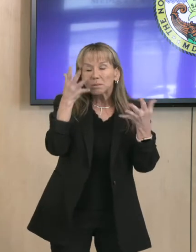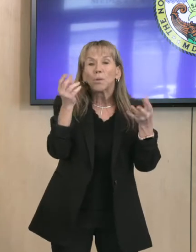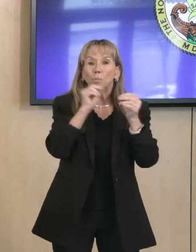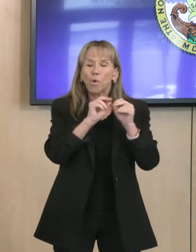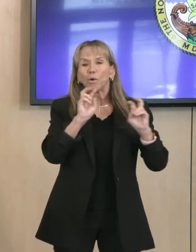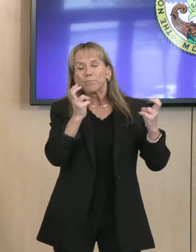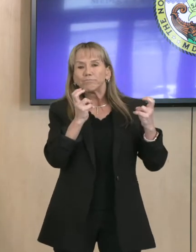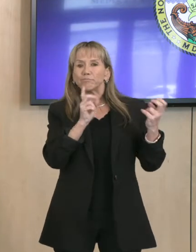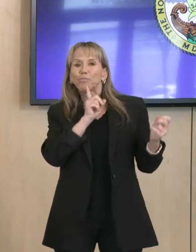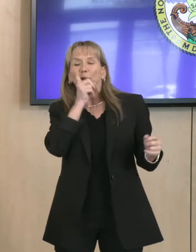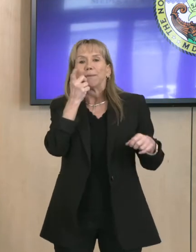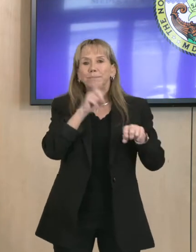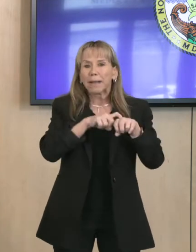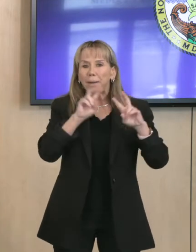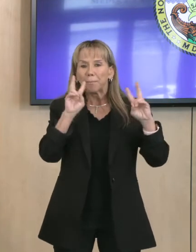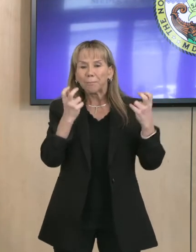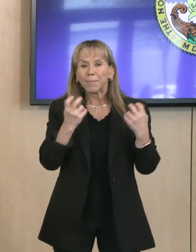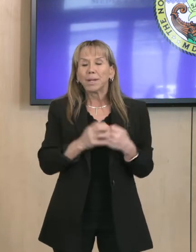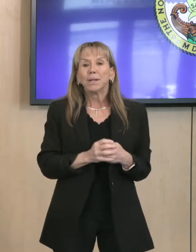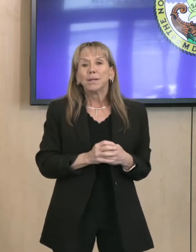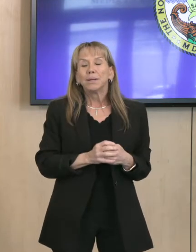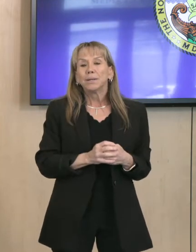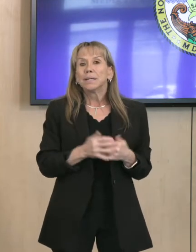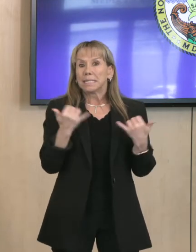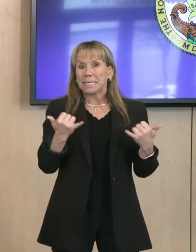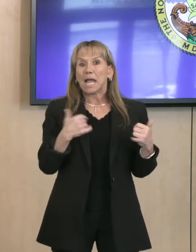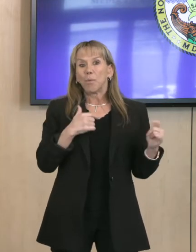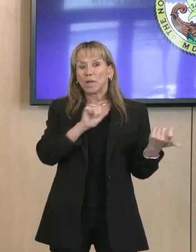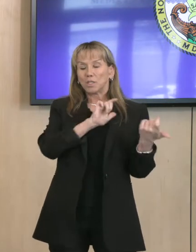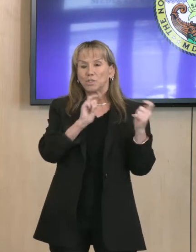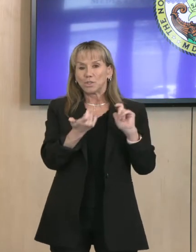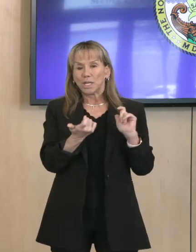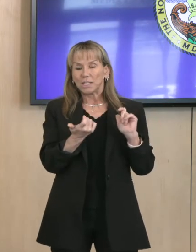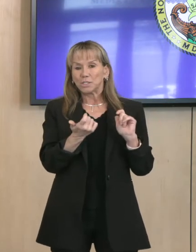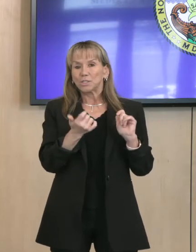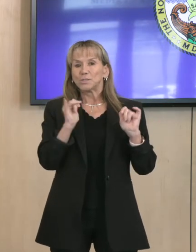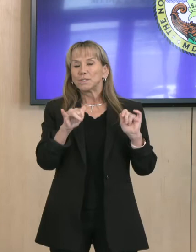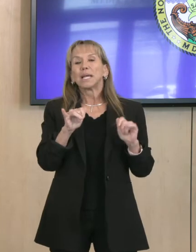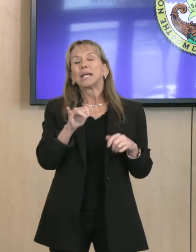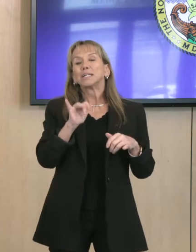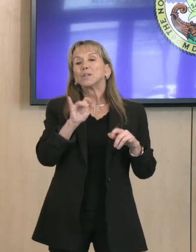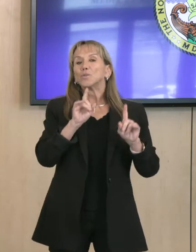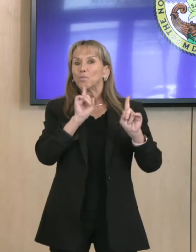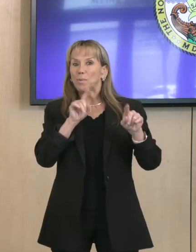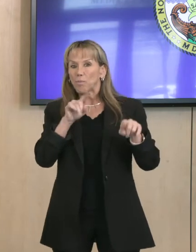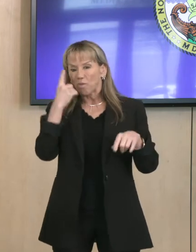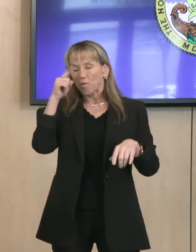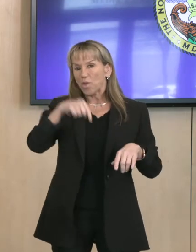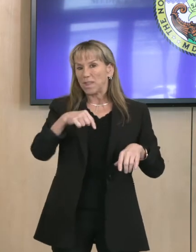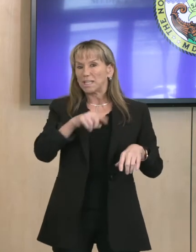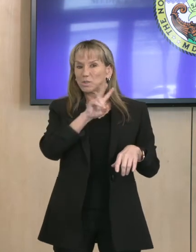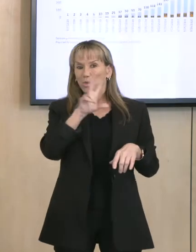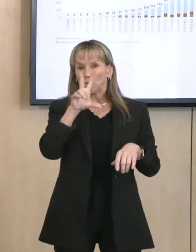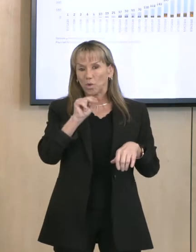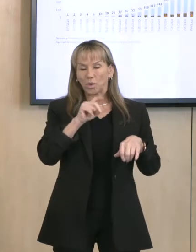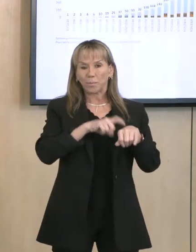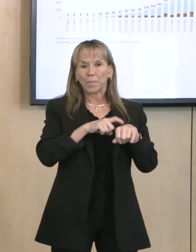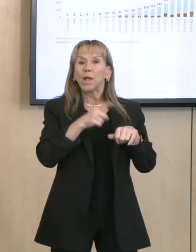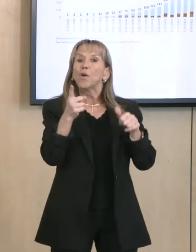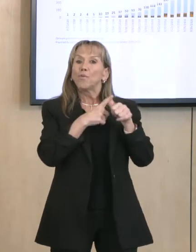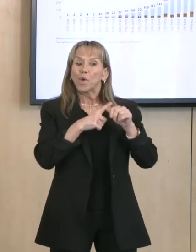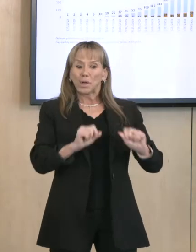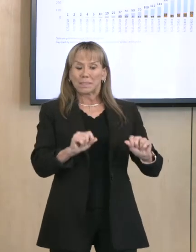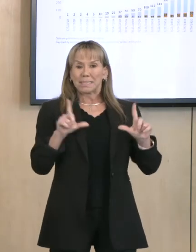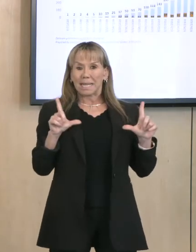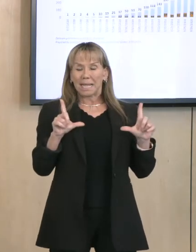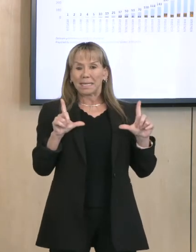real time. Today we are making a change in how we report our cases at the 2:30 briefing. The first slide that you will see in front of you